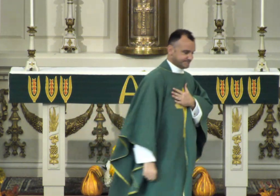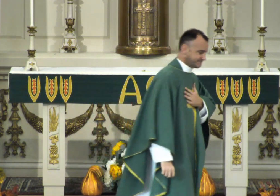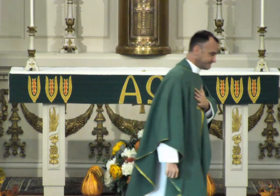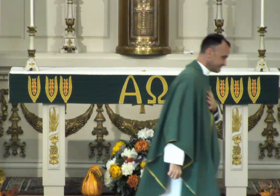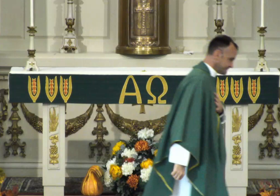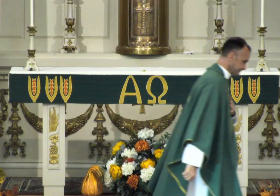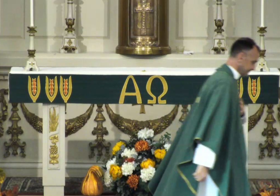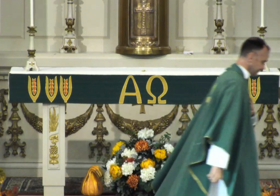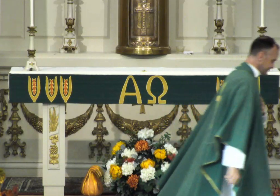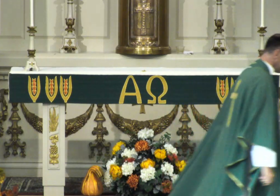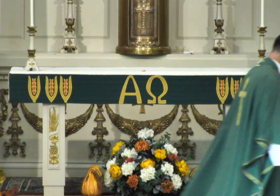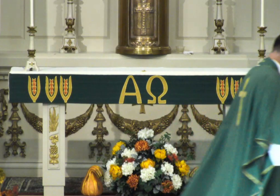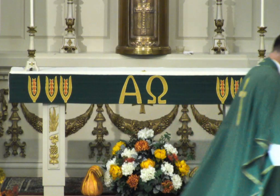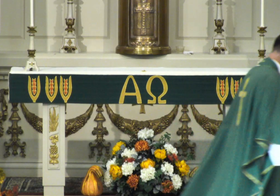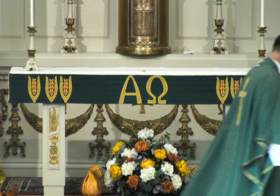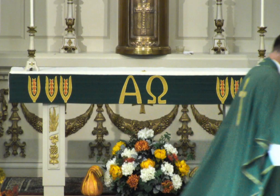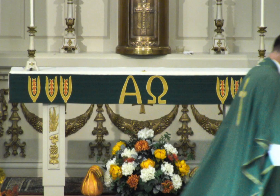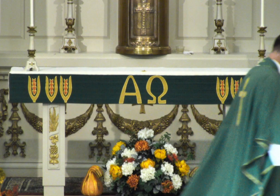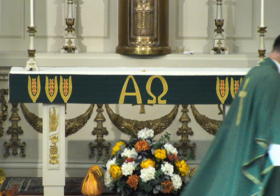all.